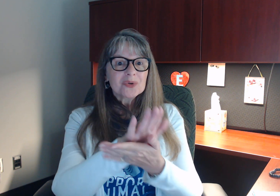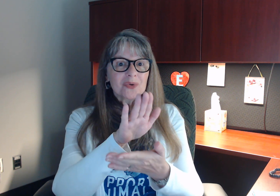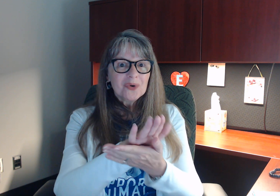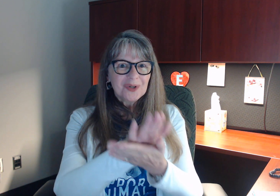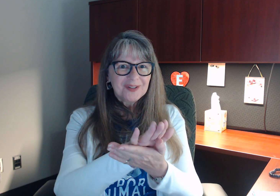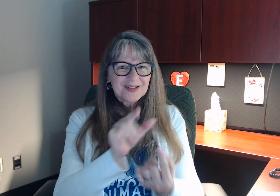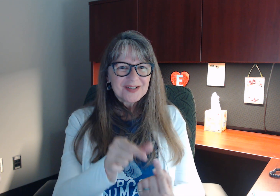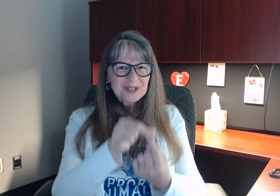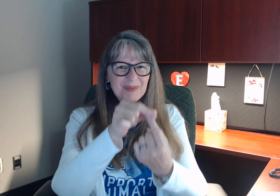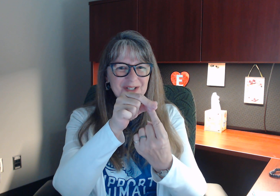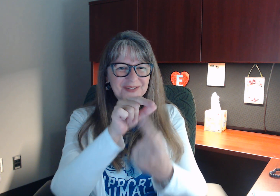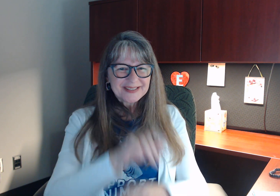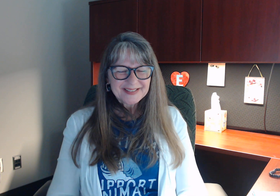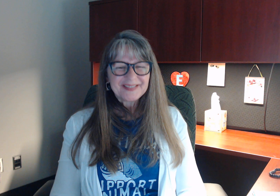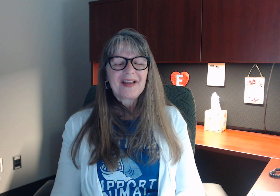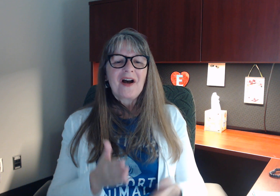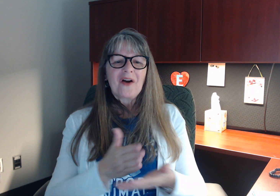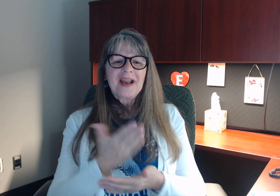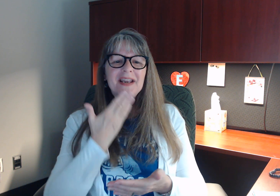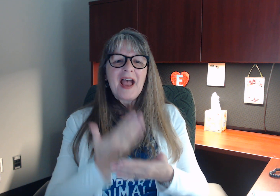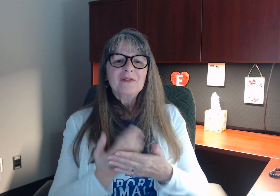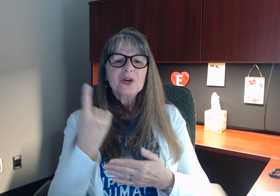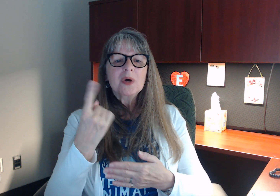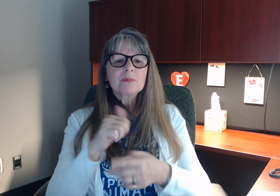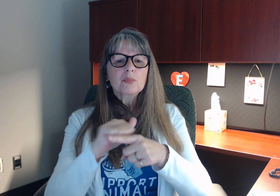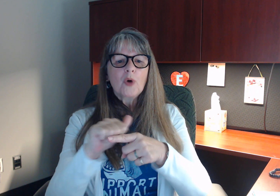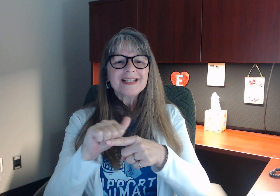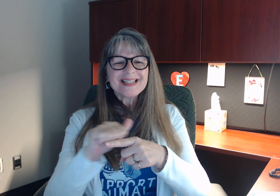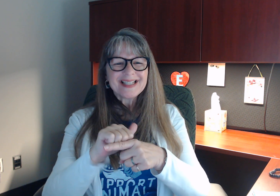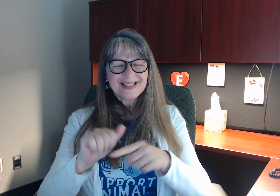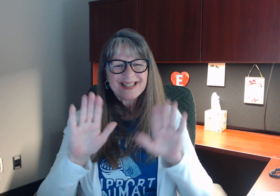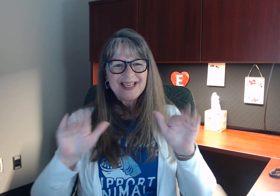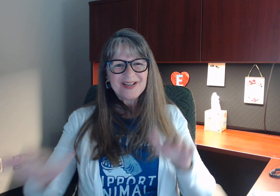school specials. All right, have a good one. Practice. See ya.